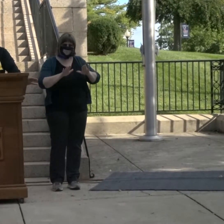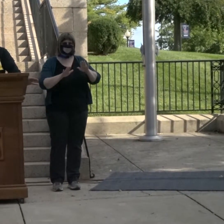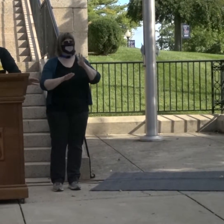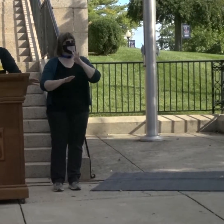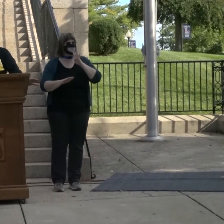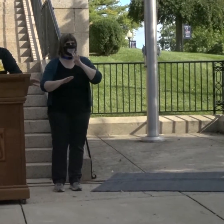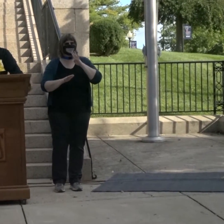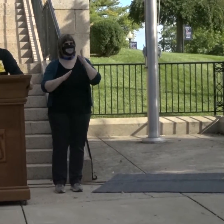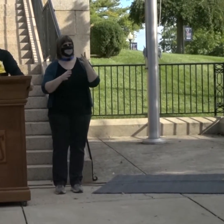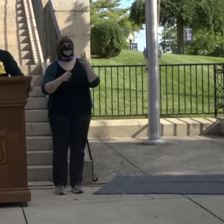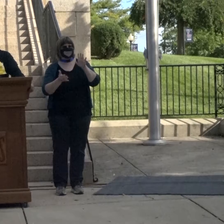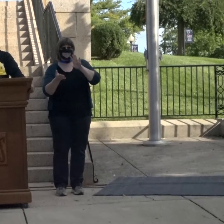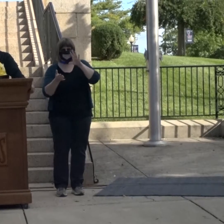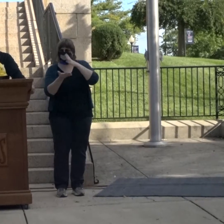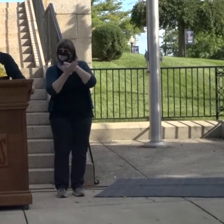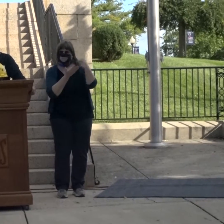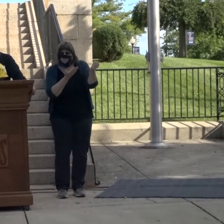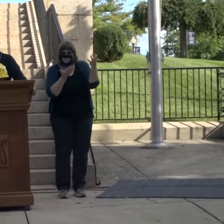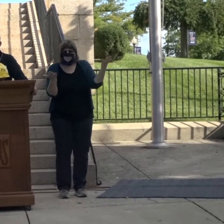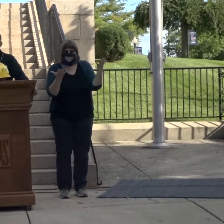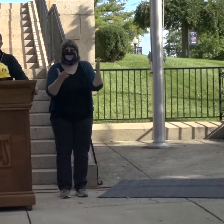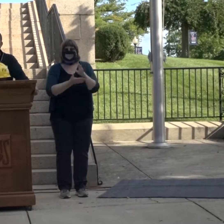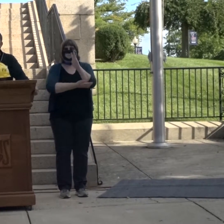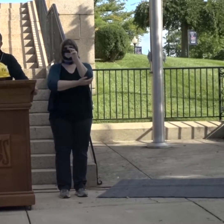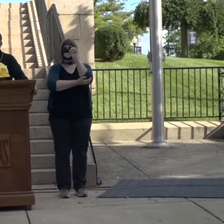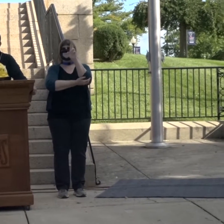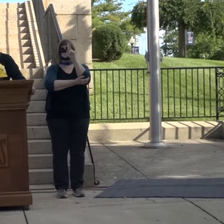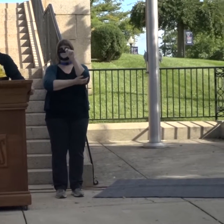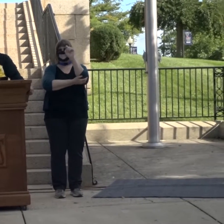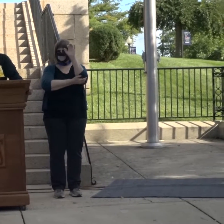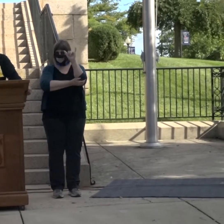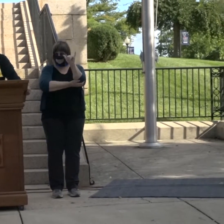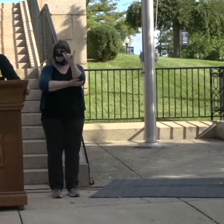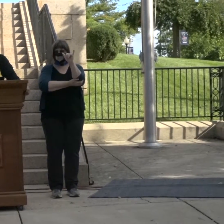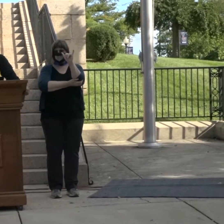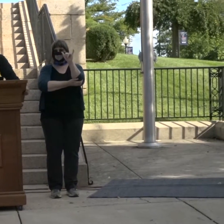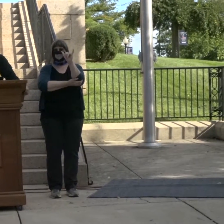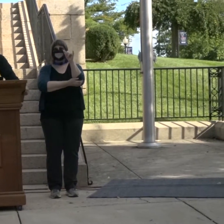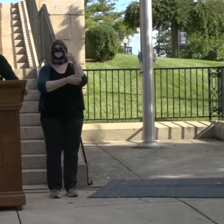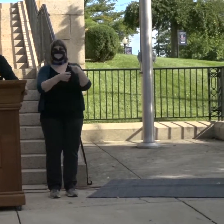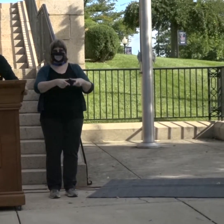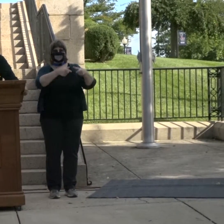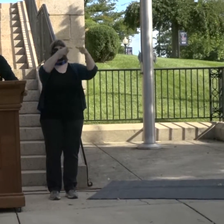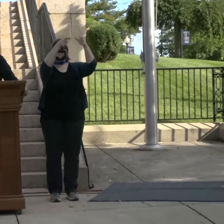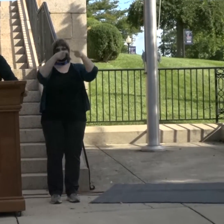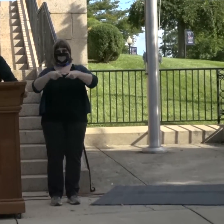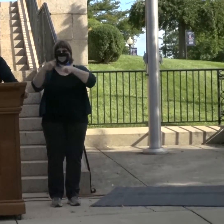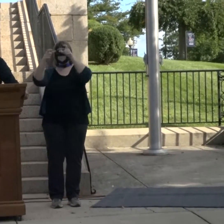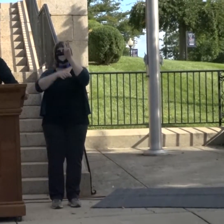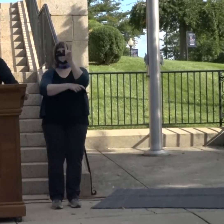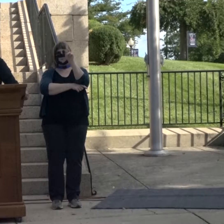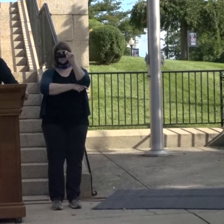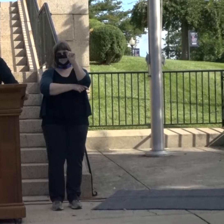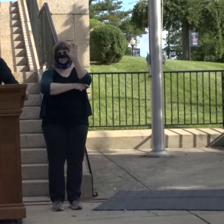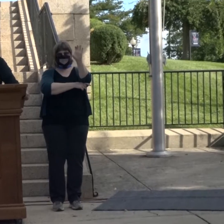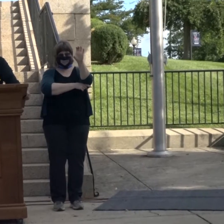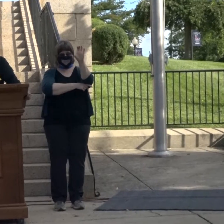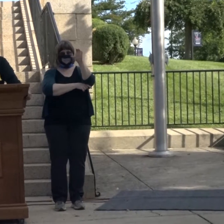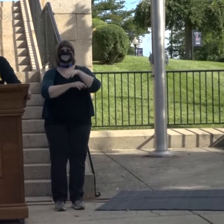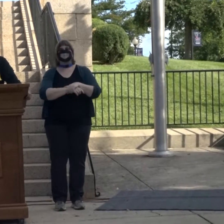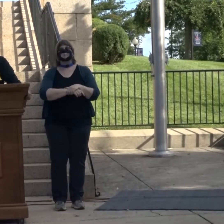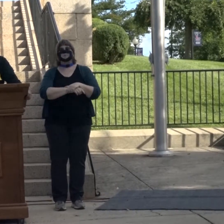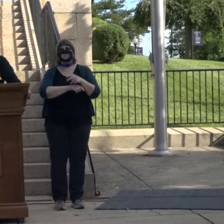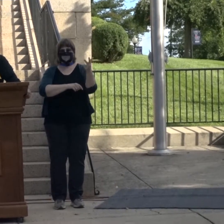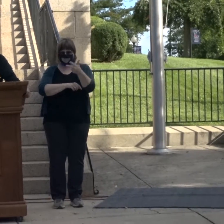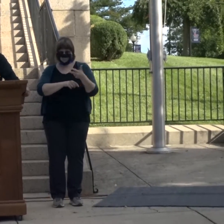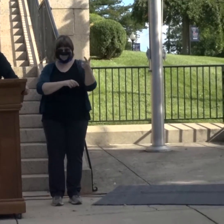What are you talking about? He's gone." And then he said, "Marty was in the tower." And Marty was a roommate of